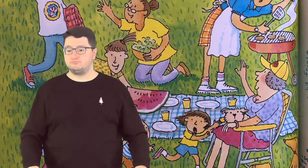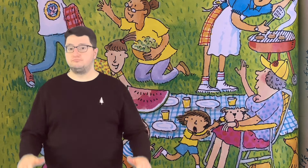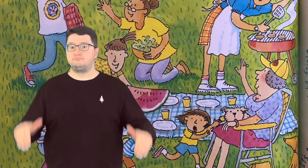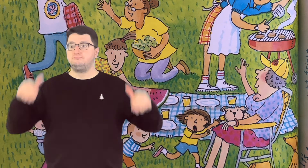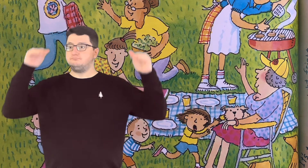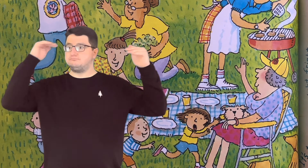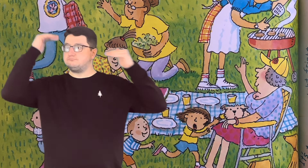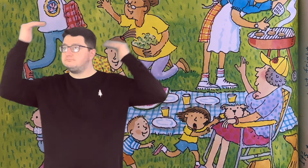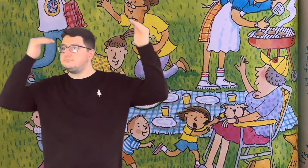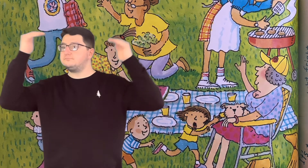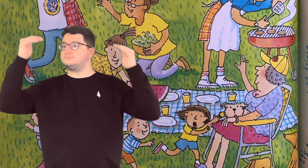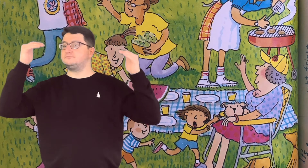become parents.